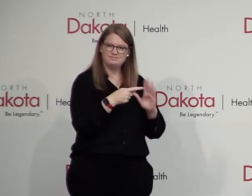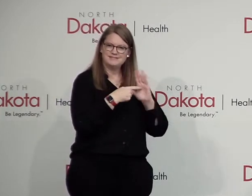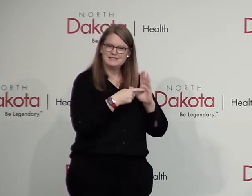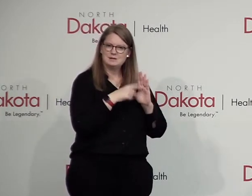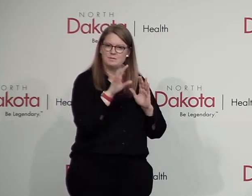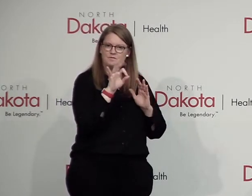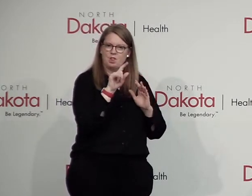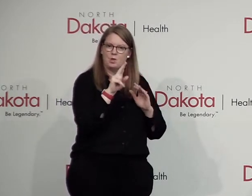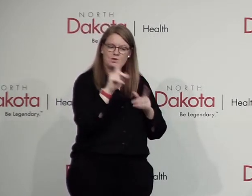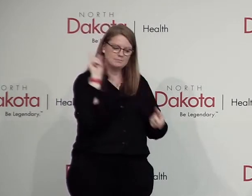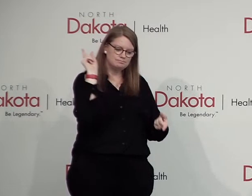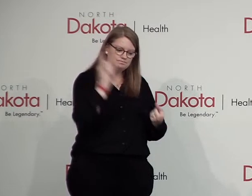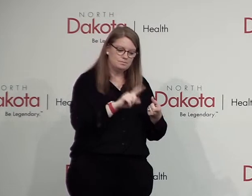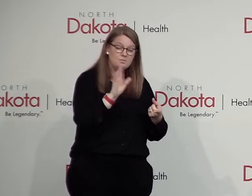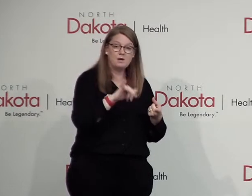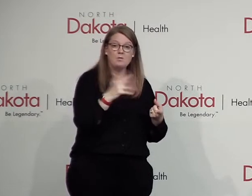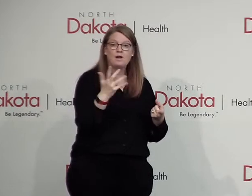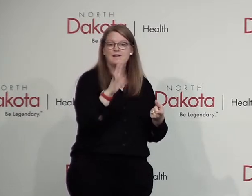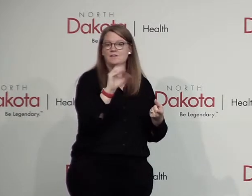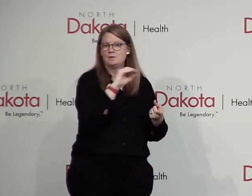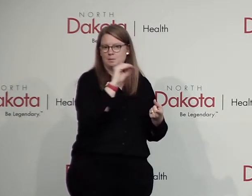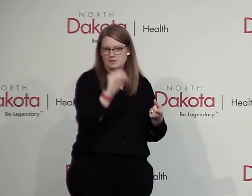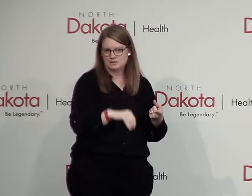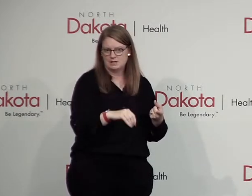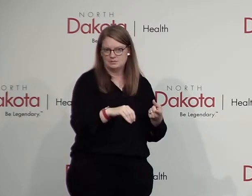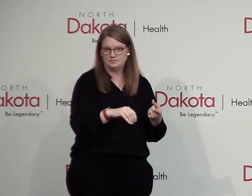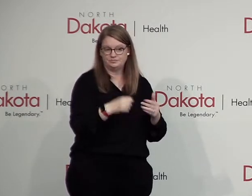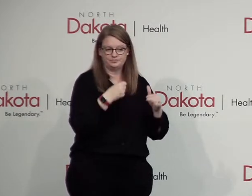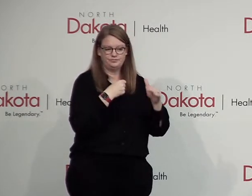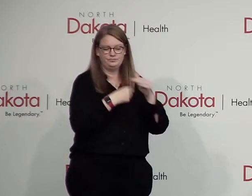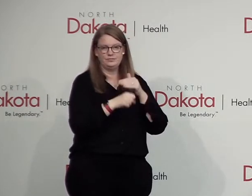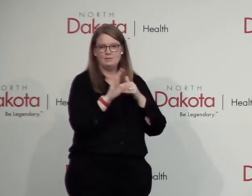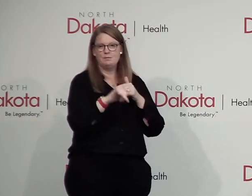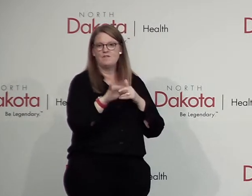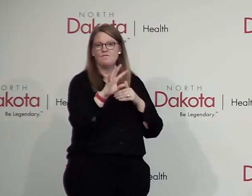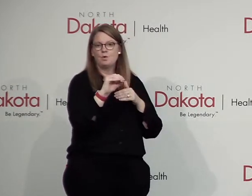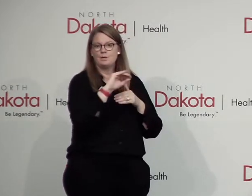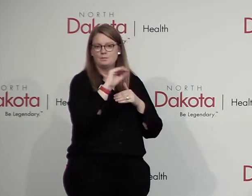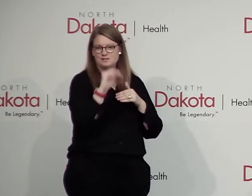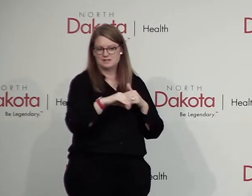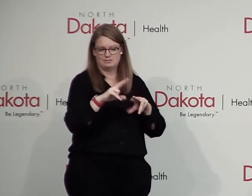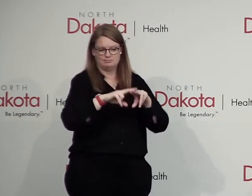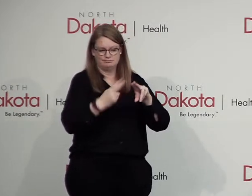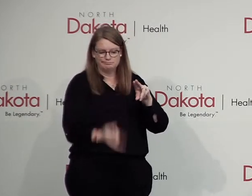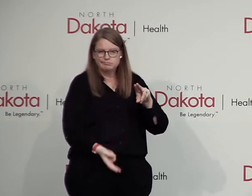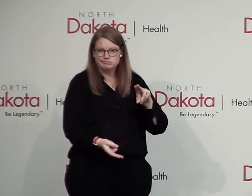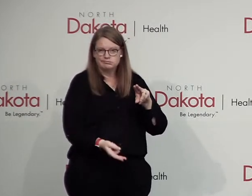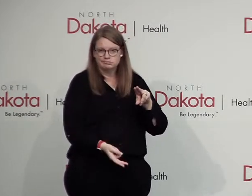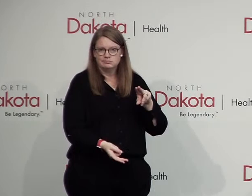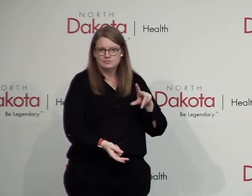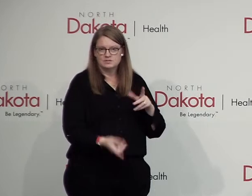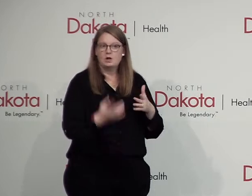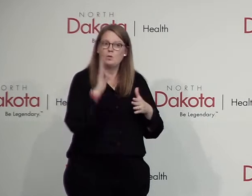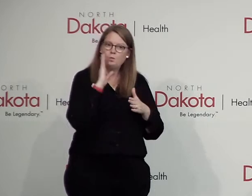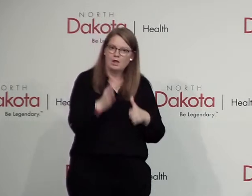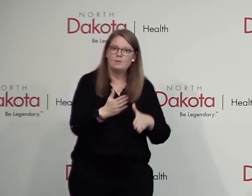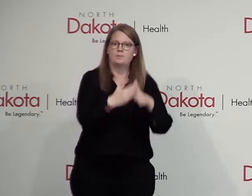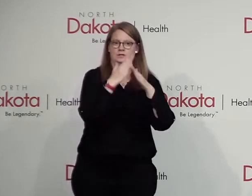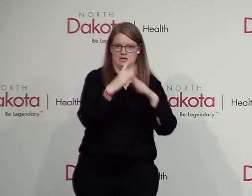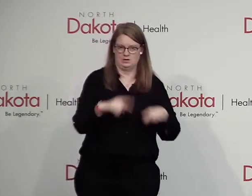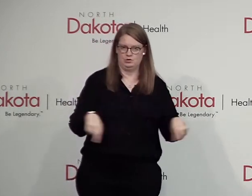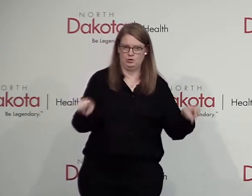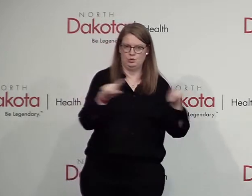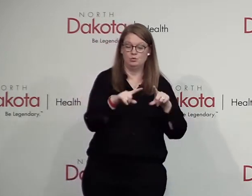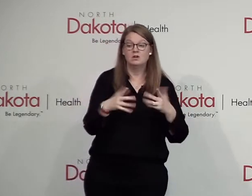of flu illness can be reduced by 50% and hospitalization by 40%. Even healthy folks